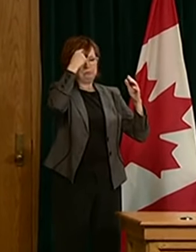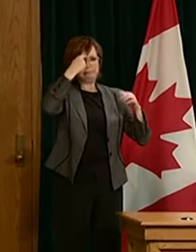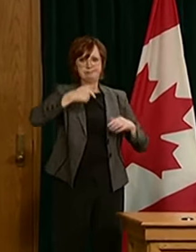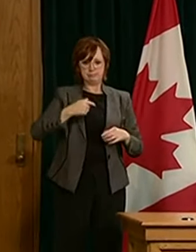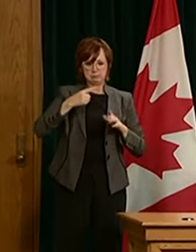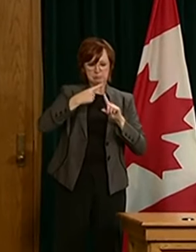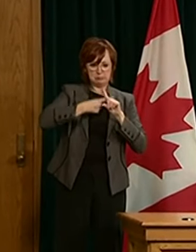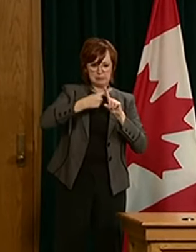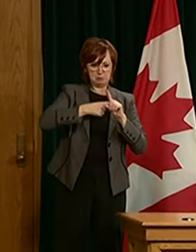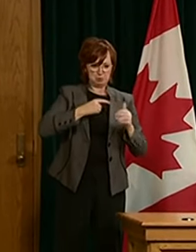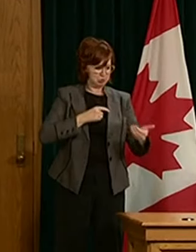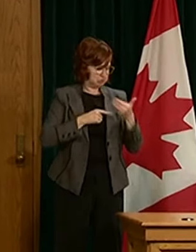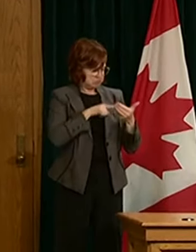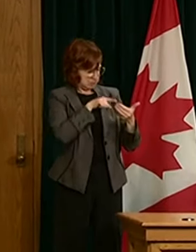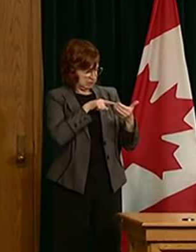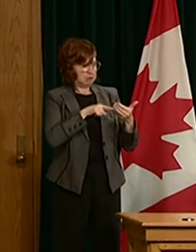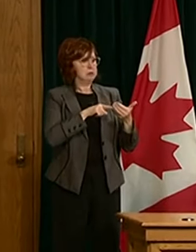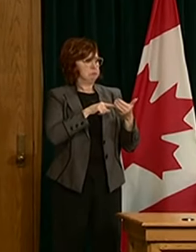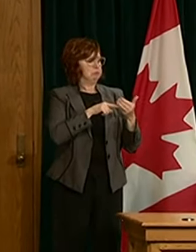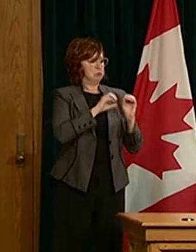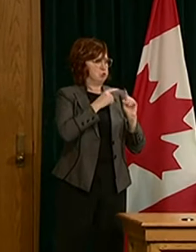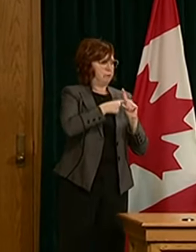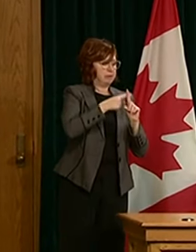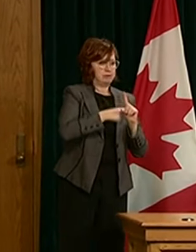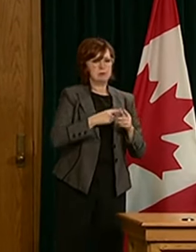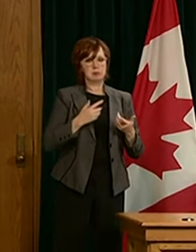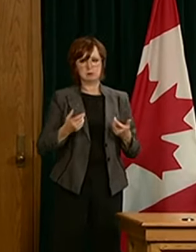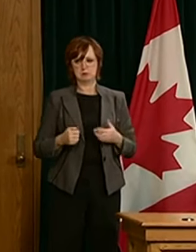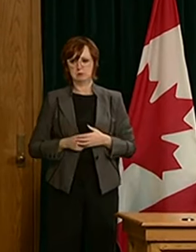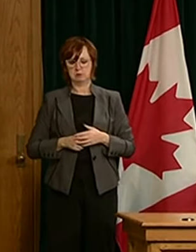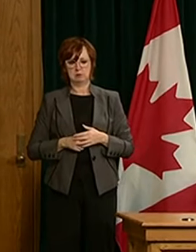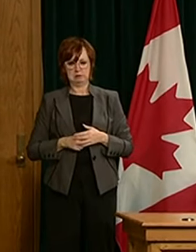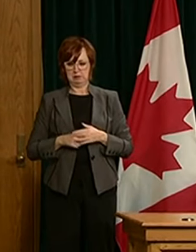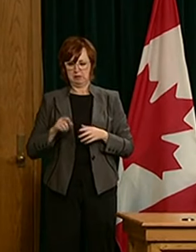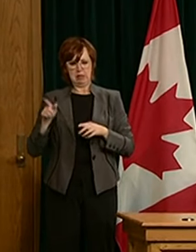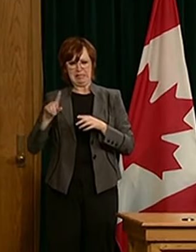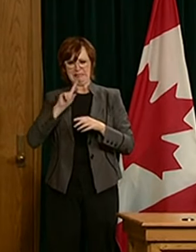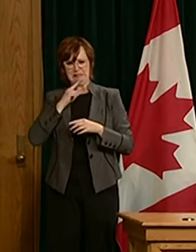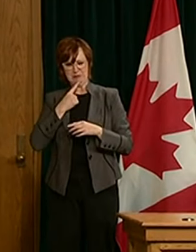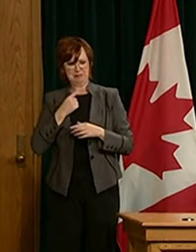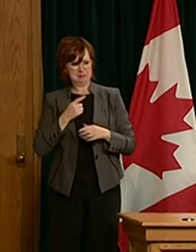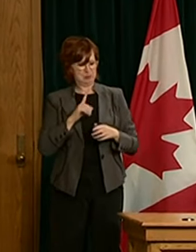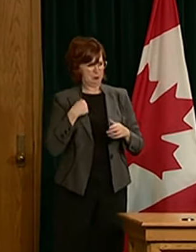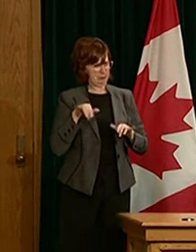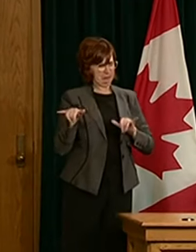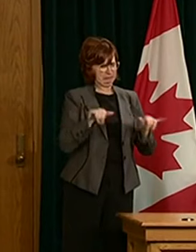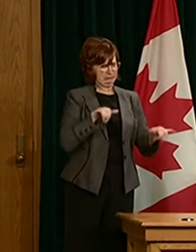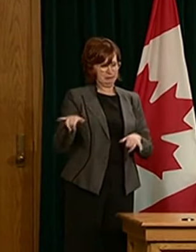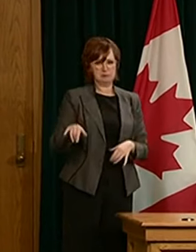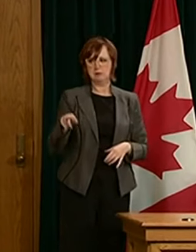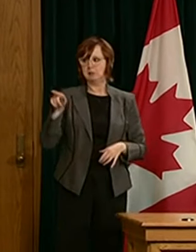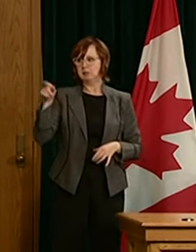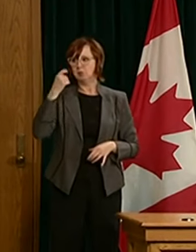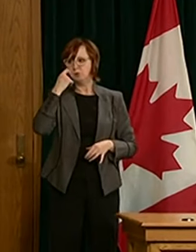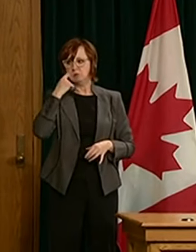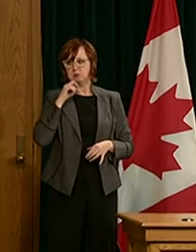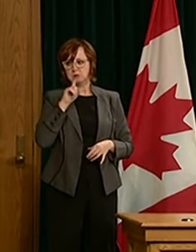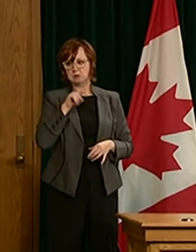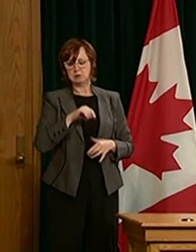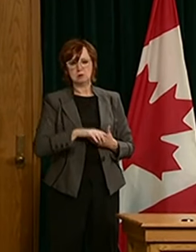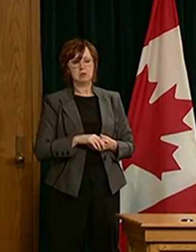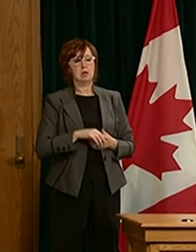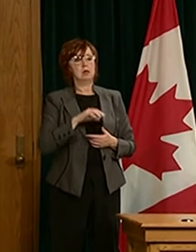modeling. So the question is related to scenario 3 and the fact that the Wuhan experience had